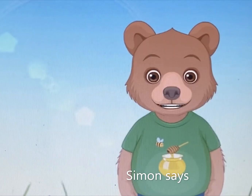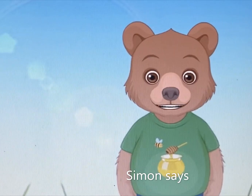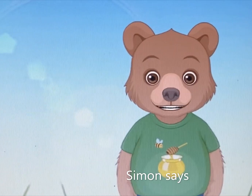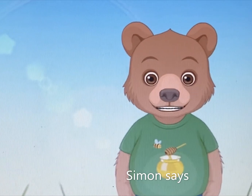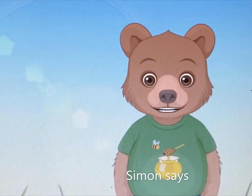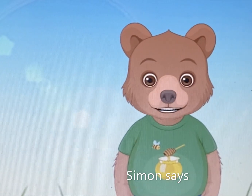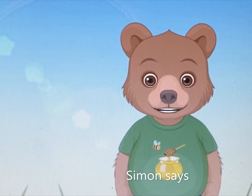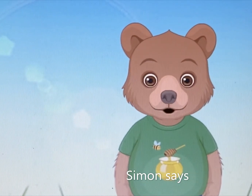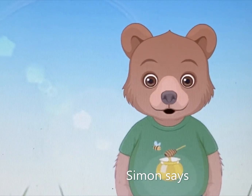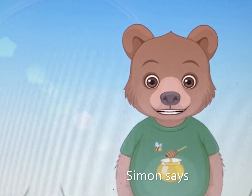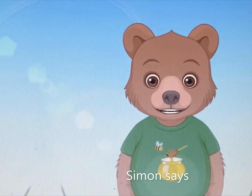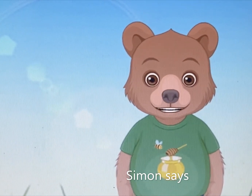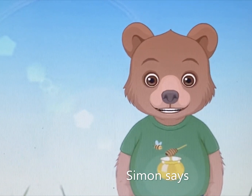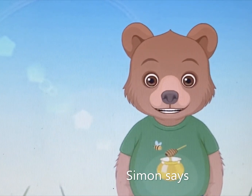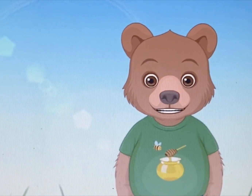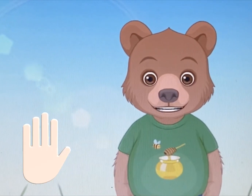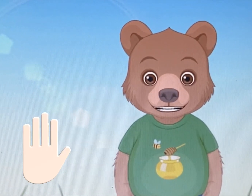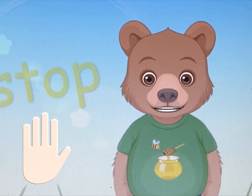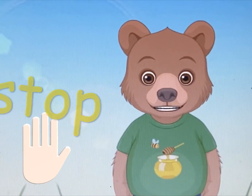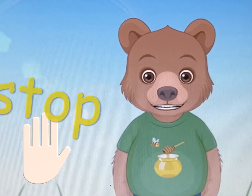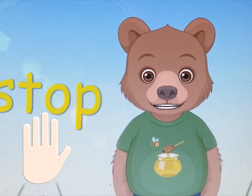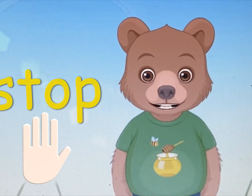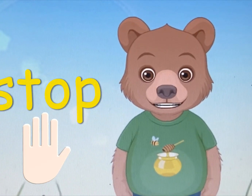Simon says, stop.